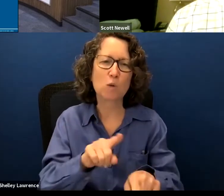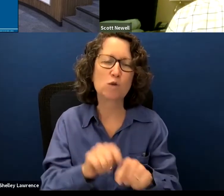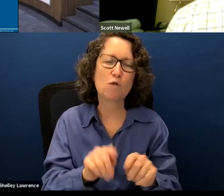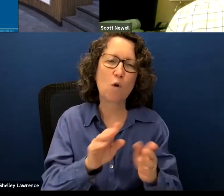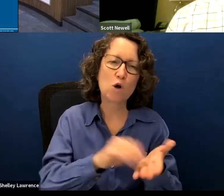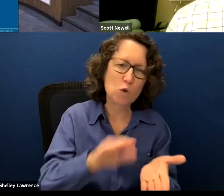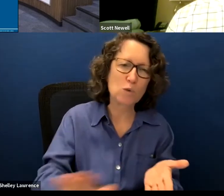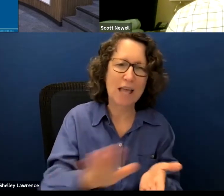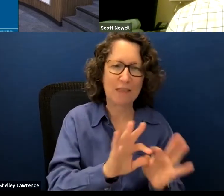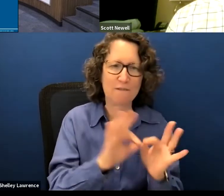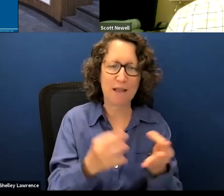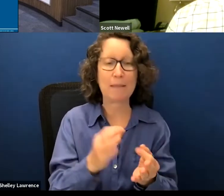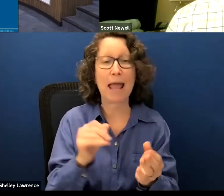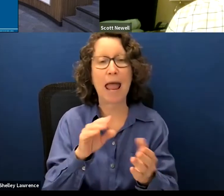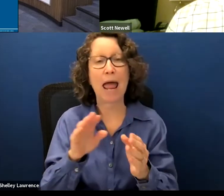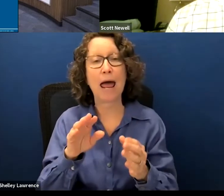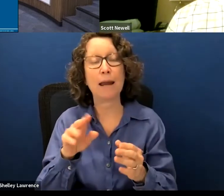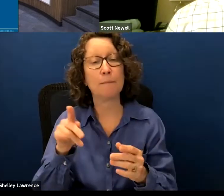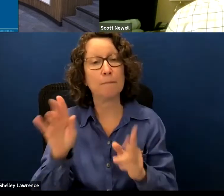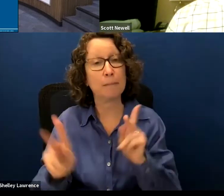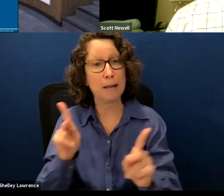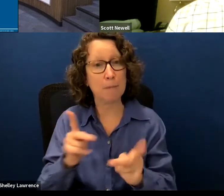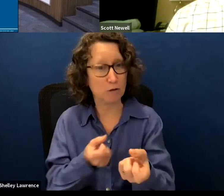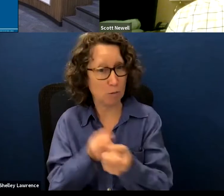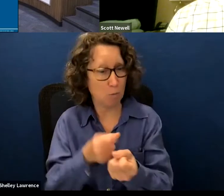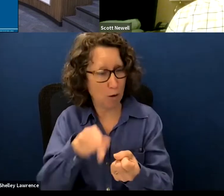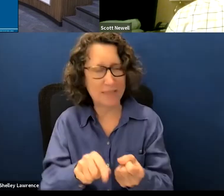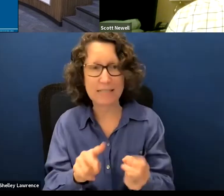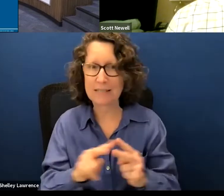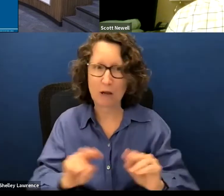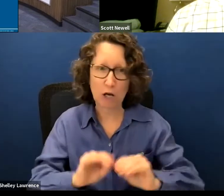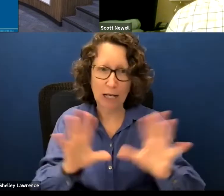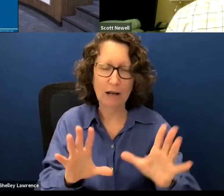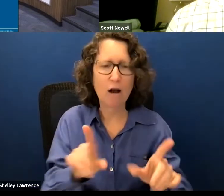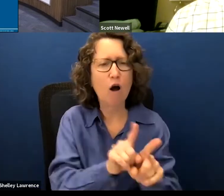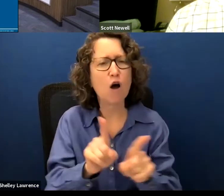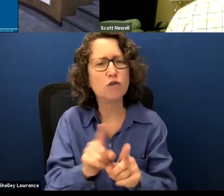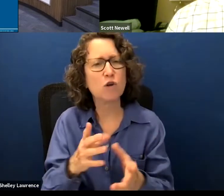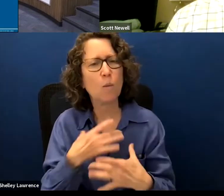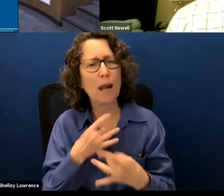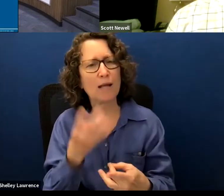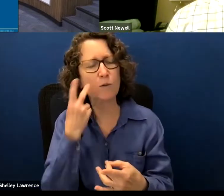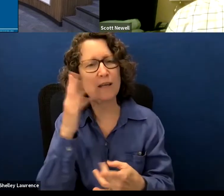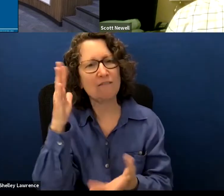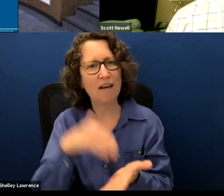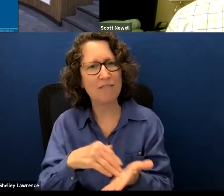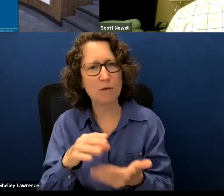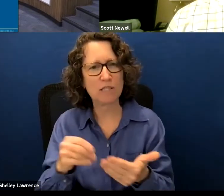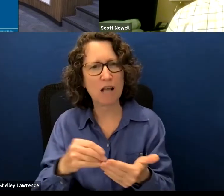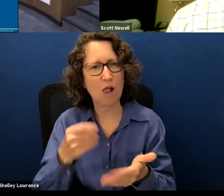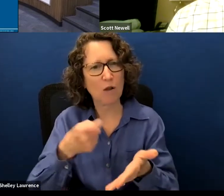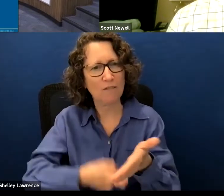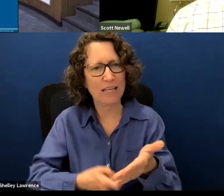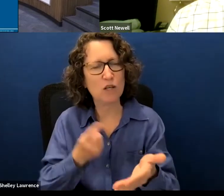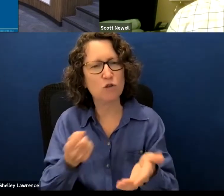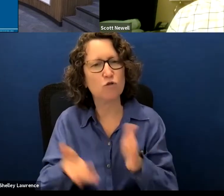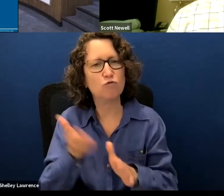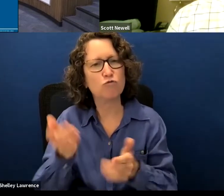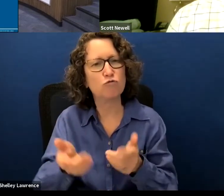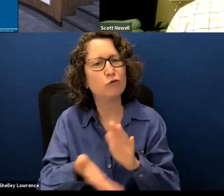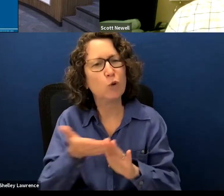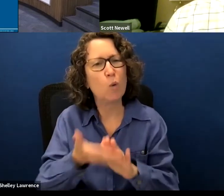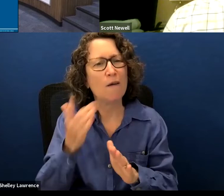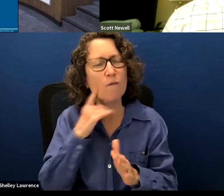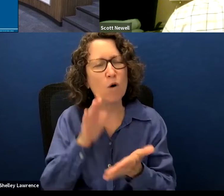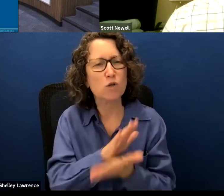families, and the public supports it. They've made that really clear. I'd also like to see the $5,000 fee to run for school board eliminated.